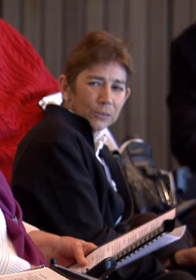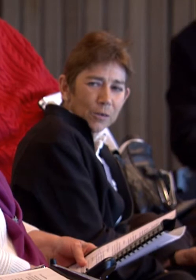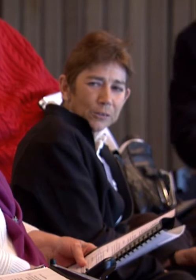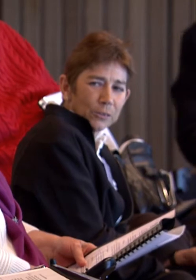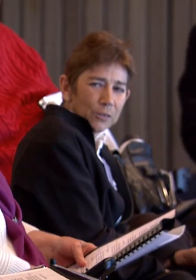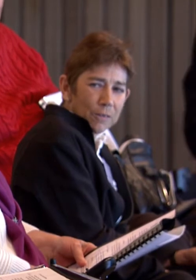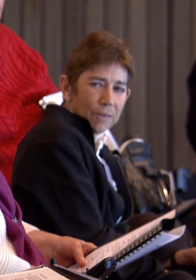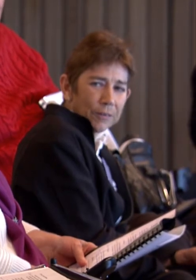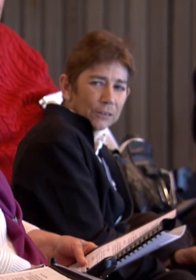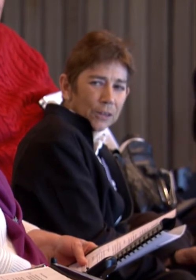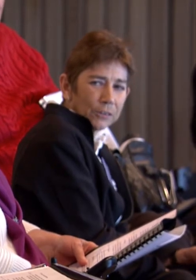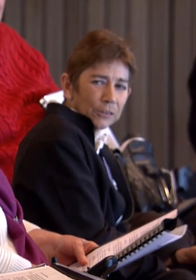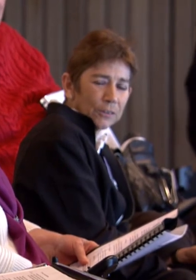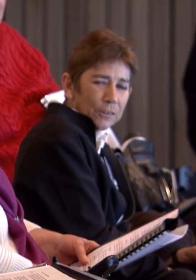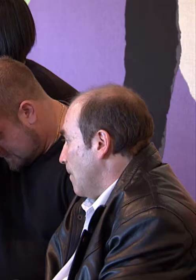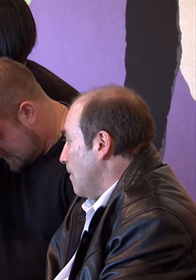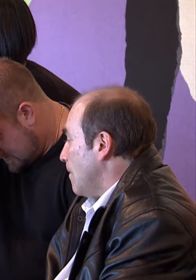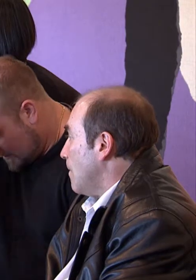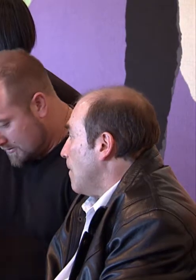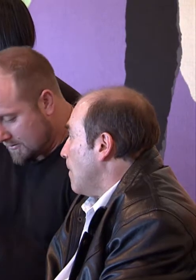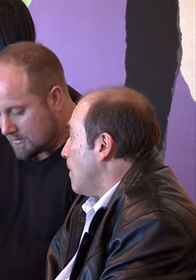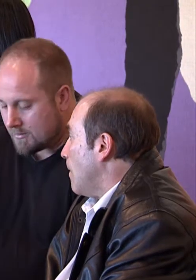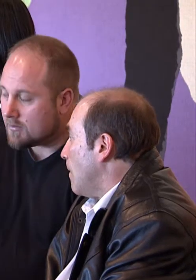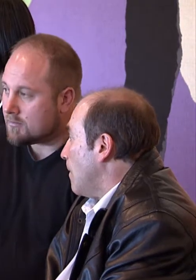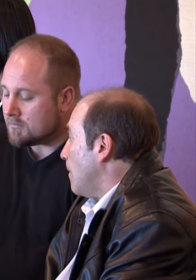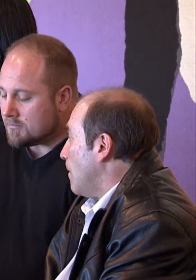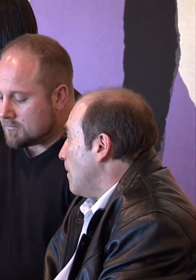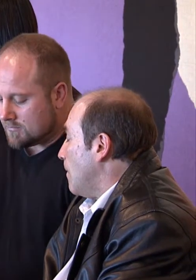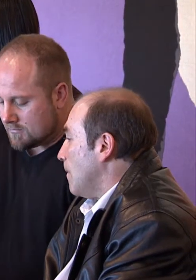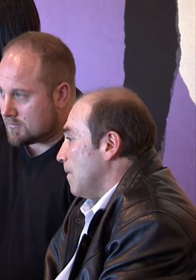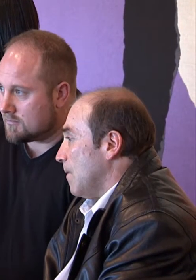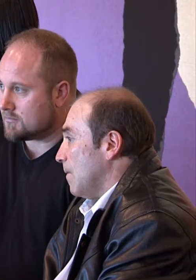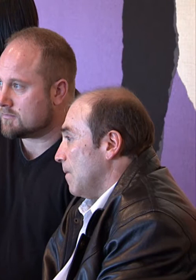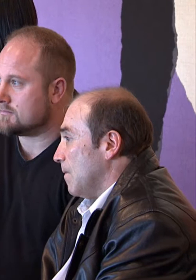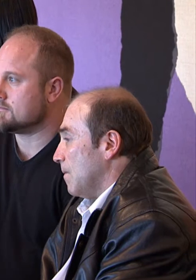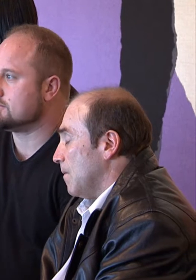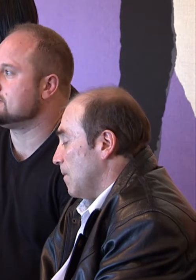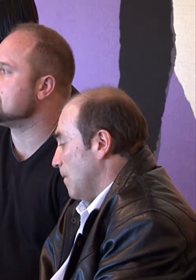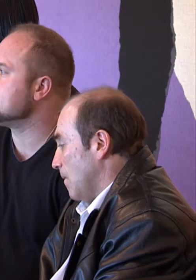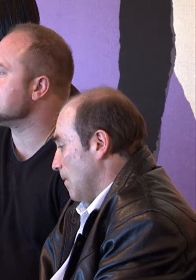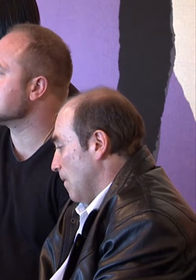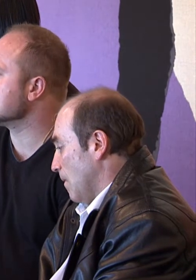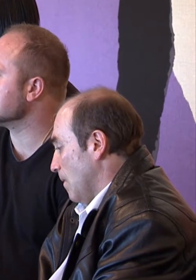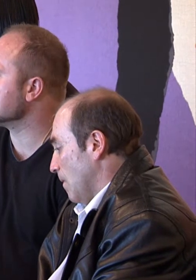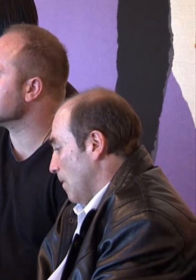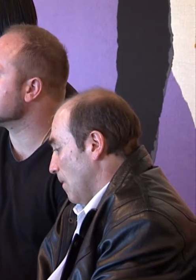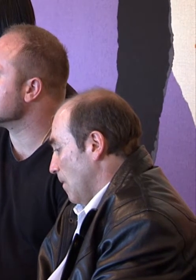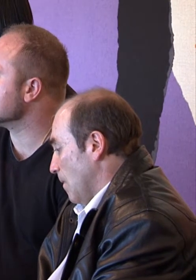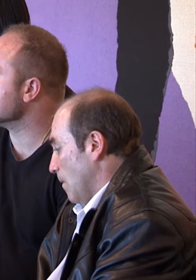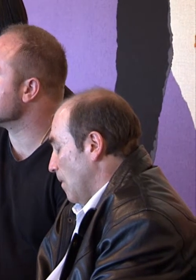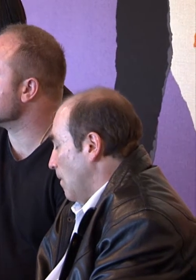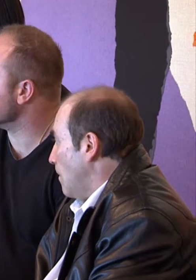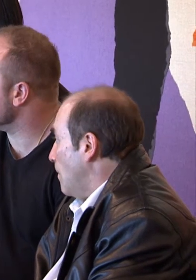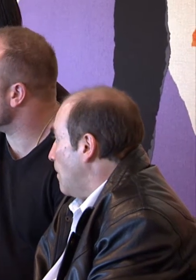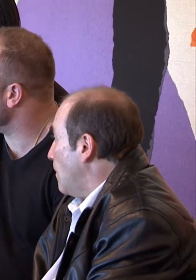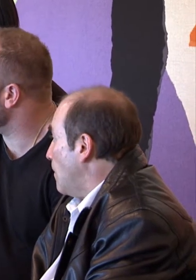I'm a teller of stories, a singer of songs. I'm Clancy on